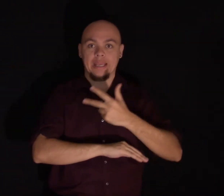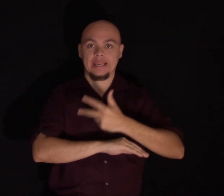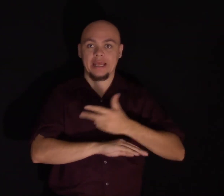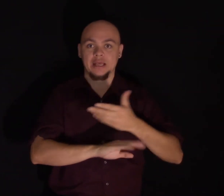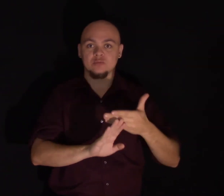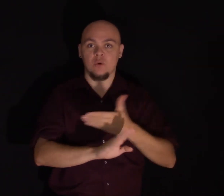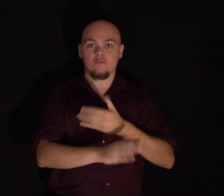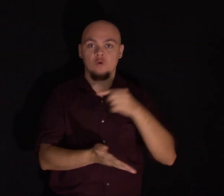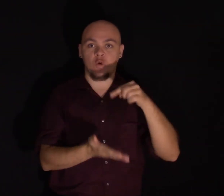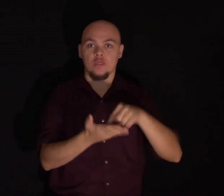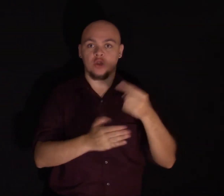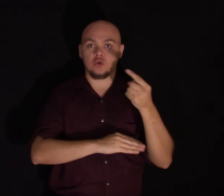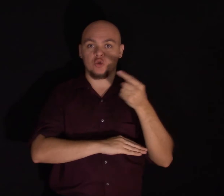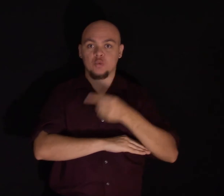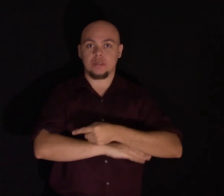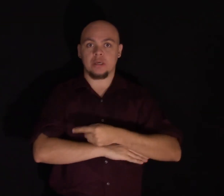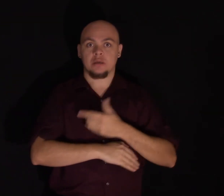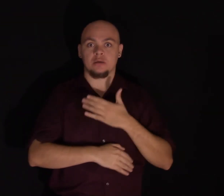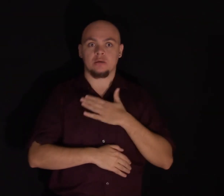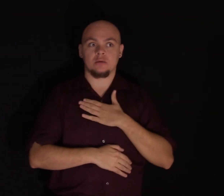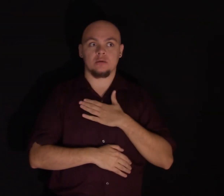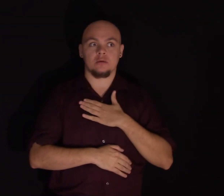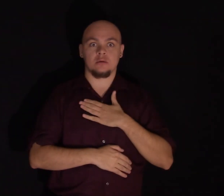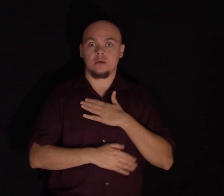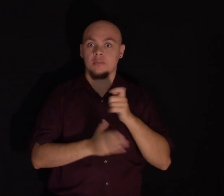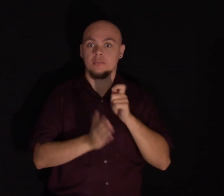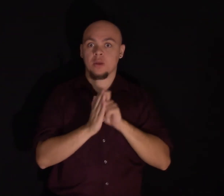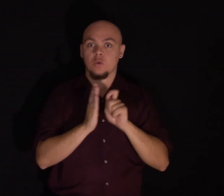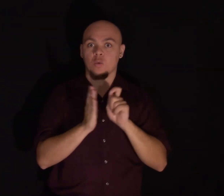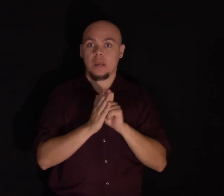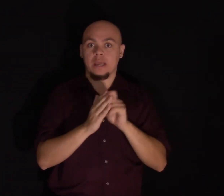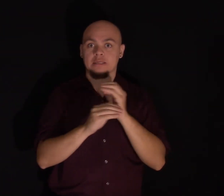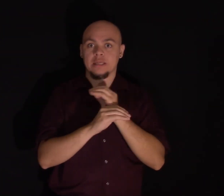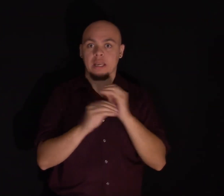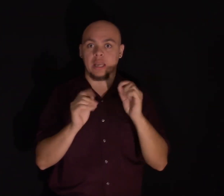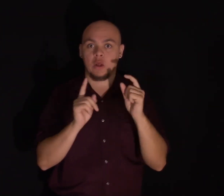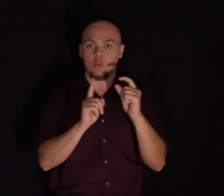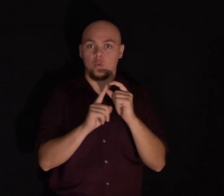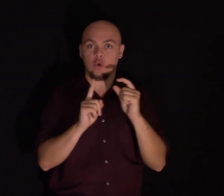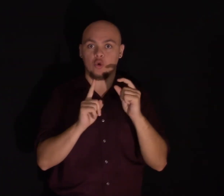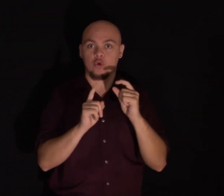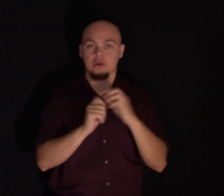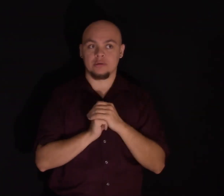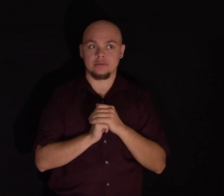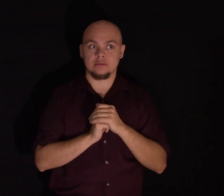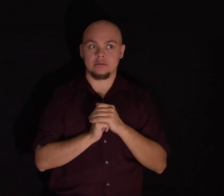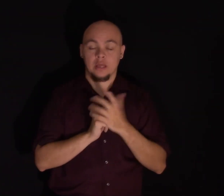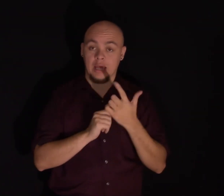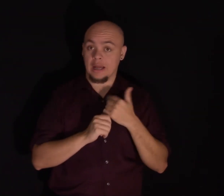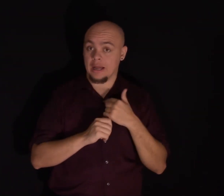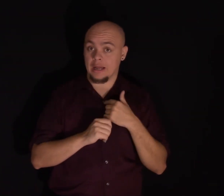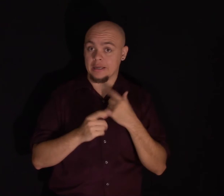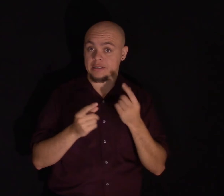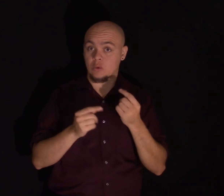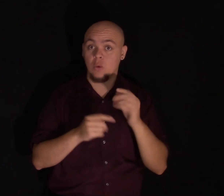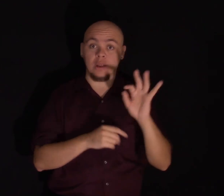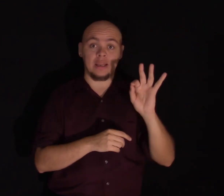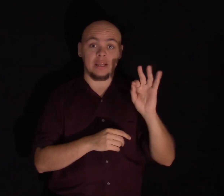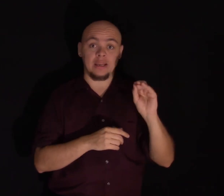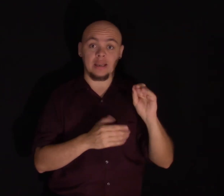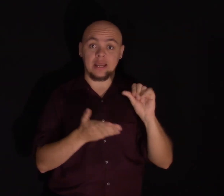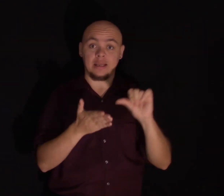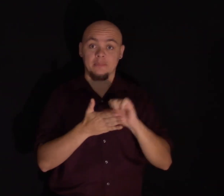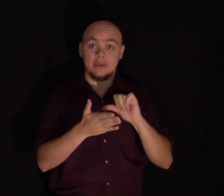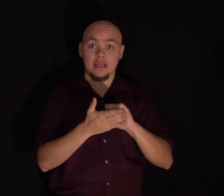deadline still not having written a word and so i did the only thing i could i wrote 90 pages over